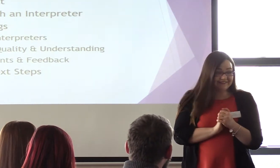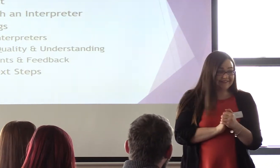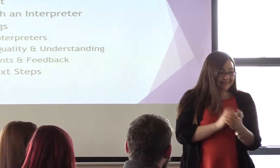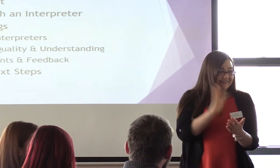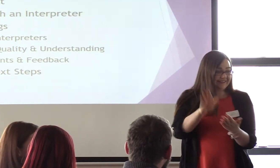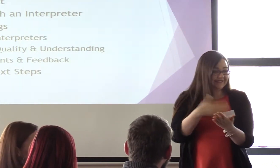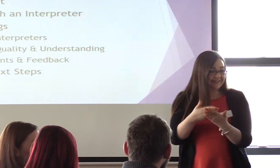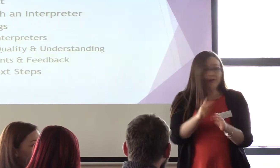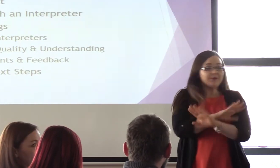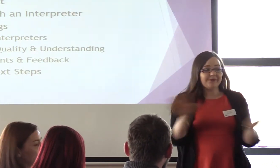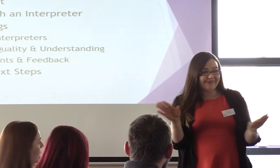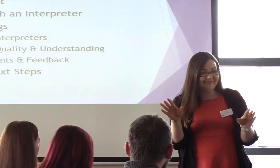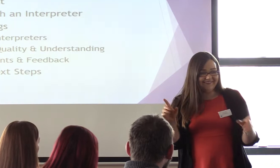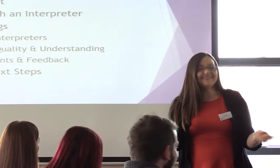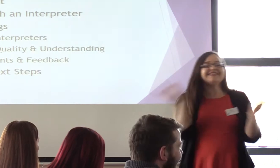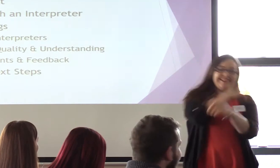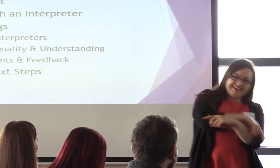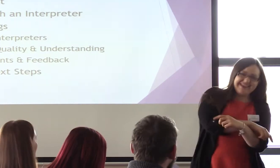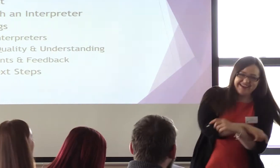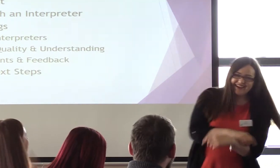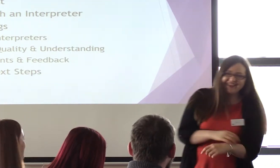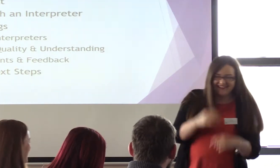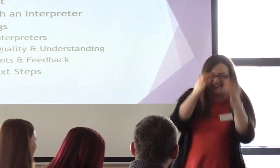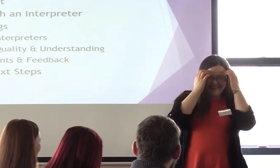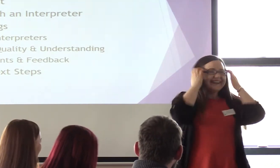direct translation? No. Okay, the opposite. Okay.